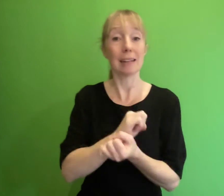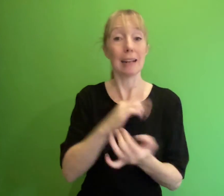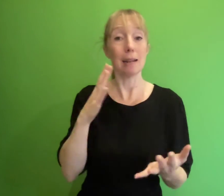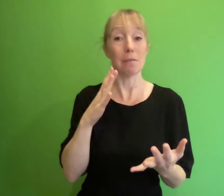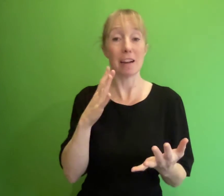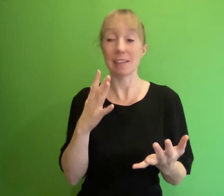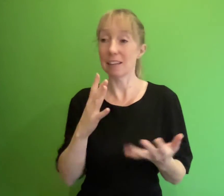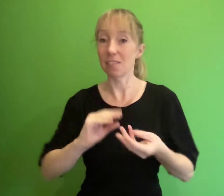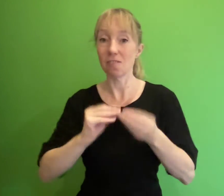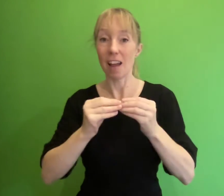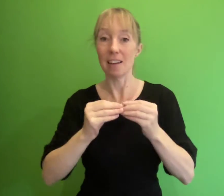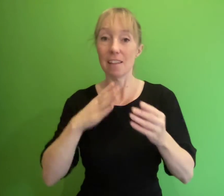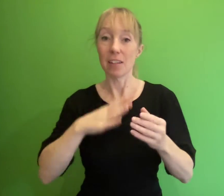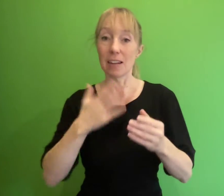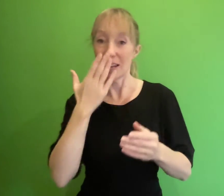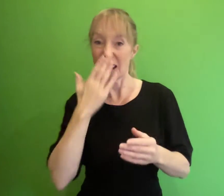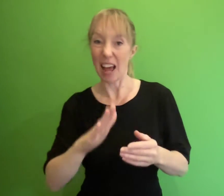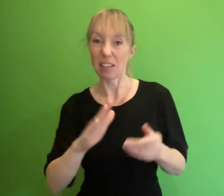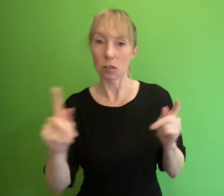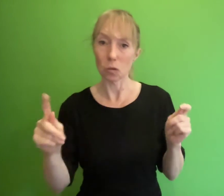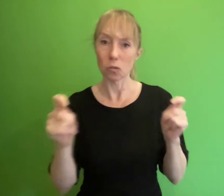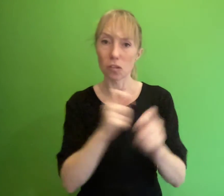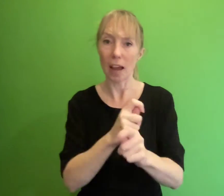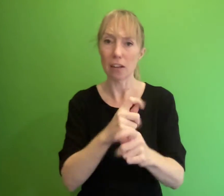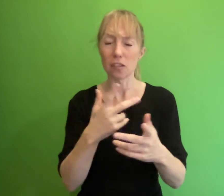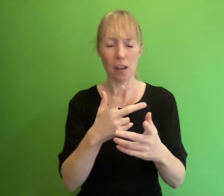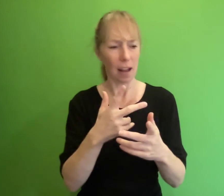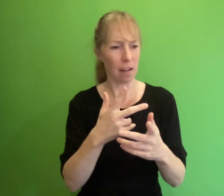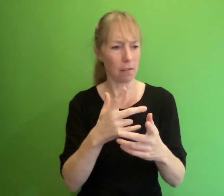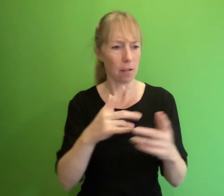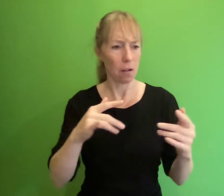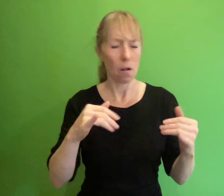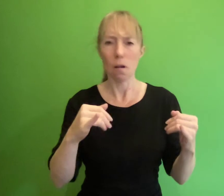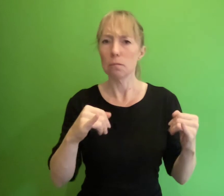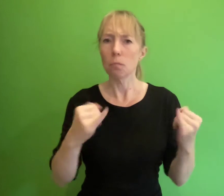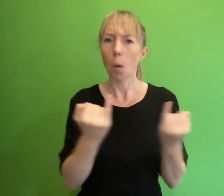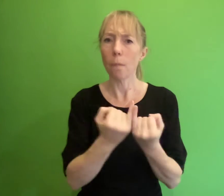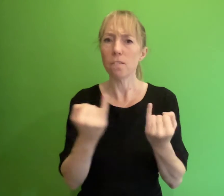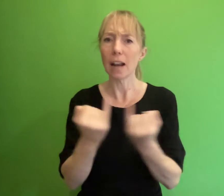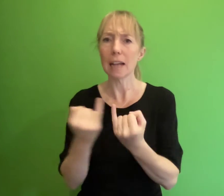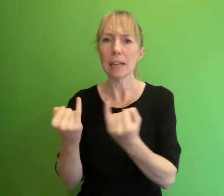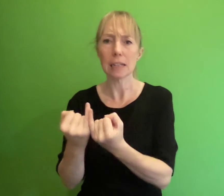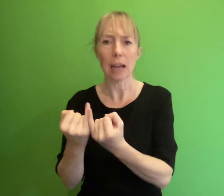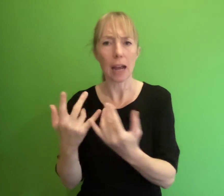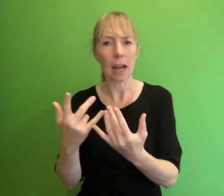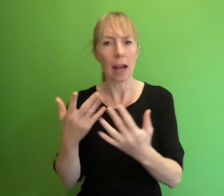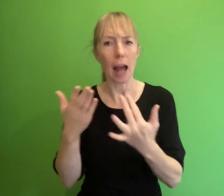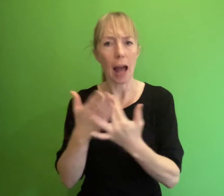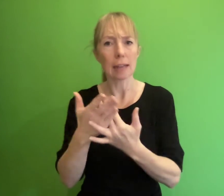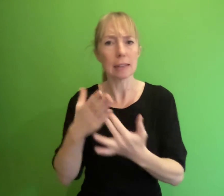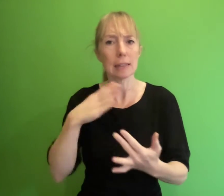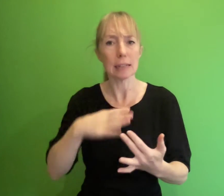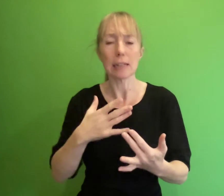change. There are conflicting access needs, so we need to continually be having